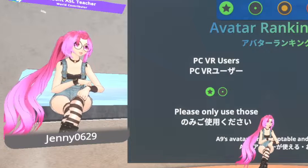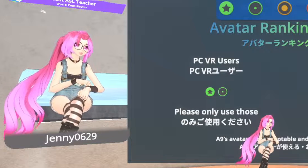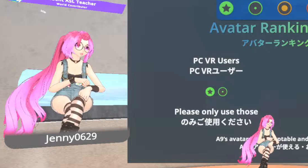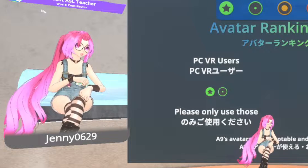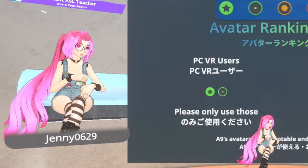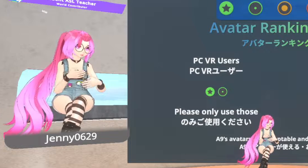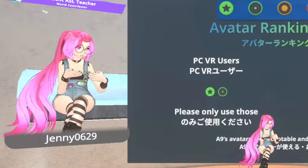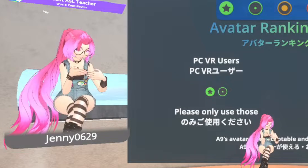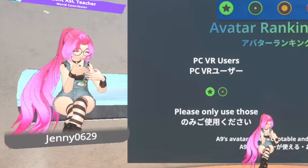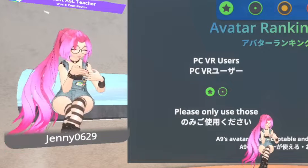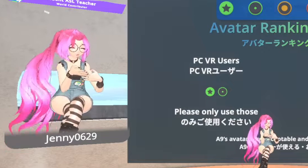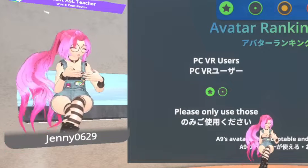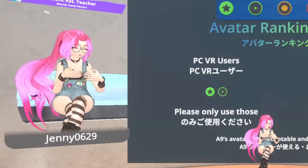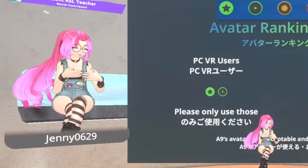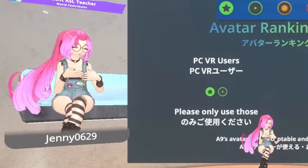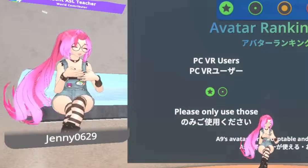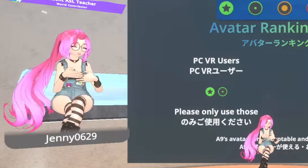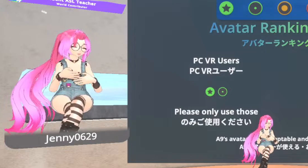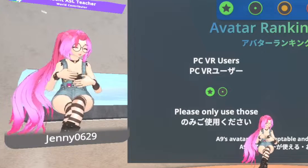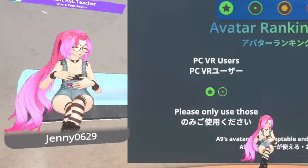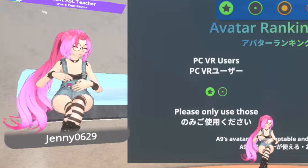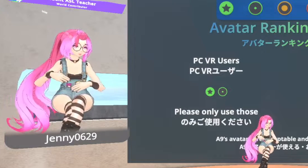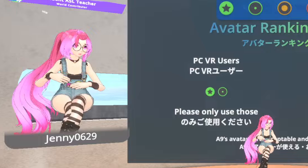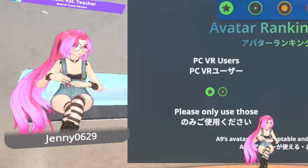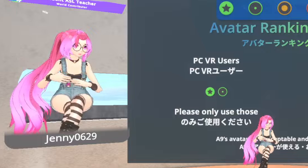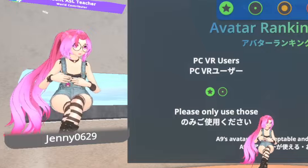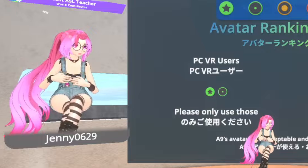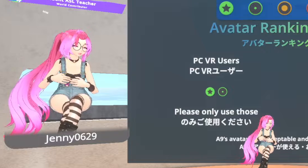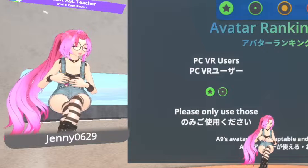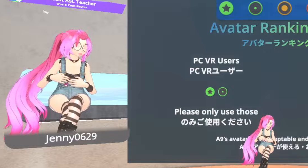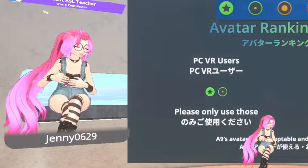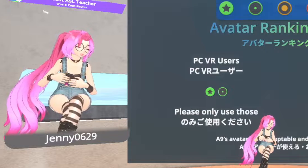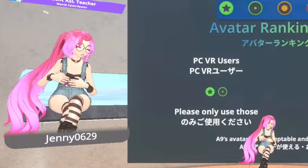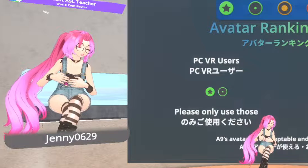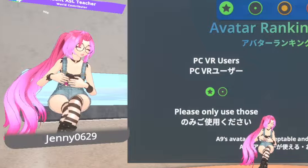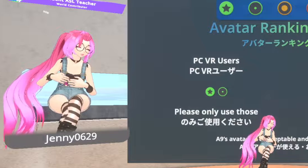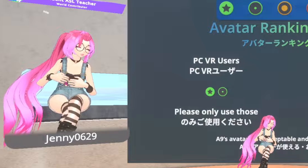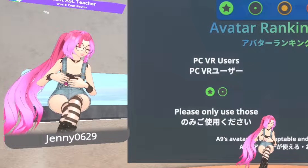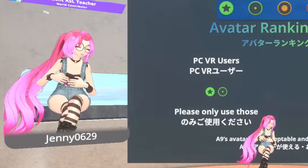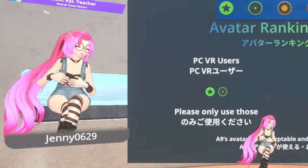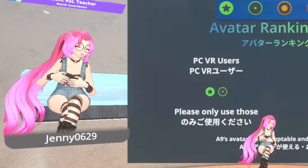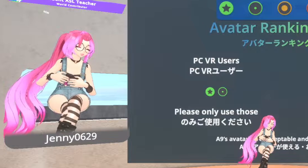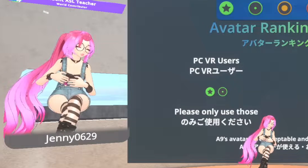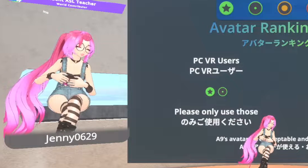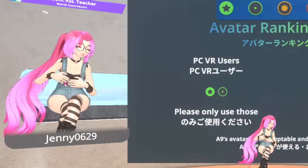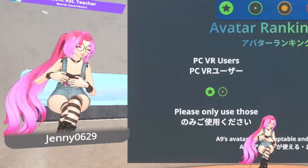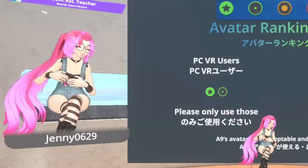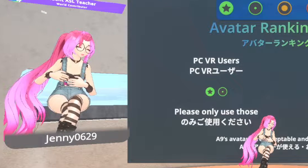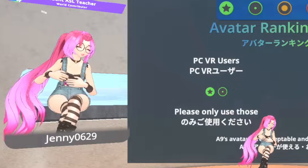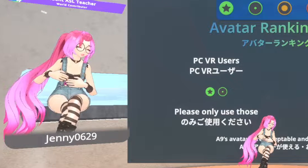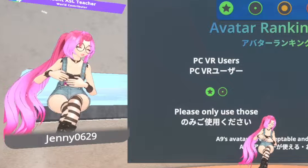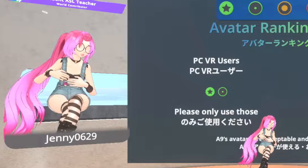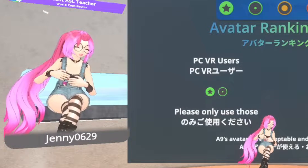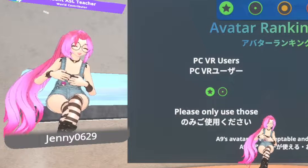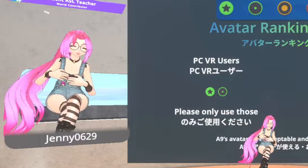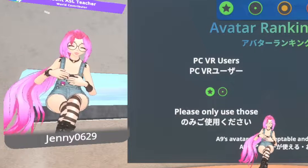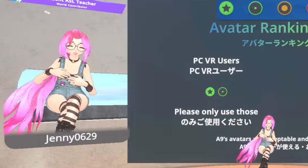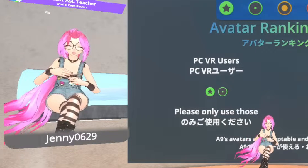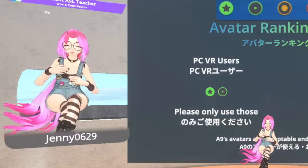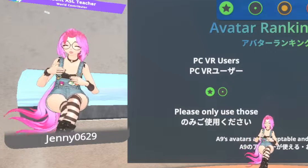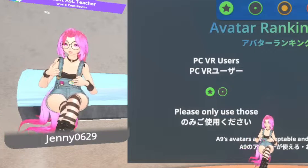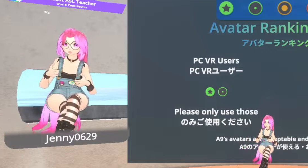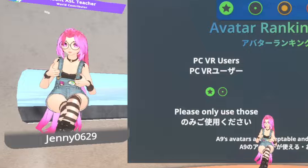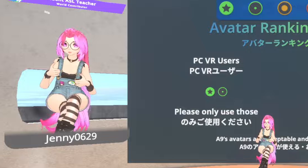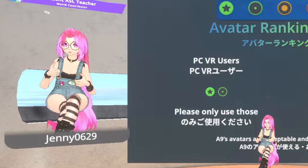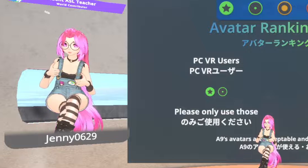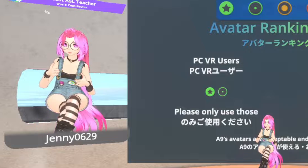Oh, see-through. See-through. See-through. Okay, you want me to teach clear sign, the sign for clear? Okay,